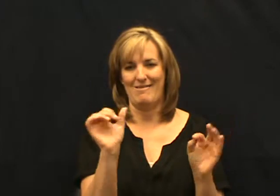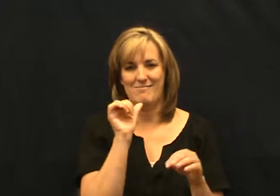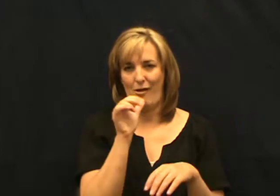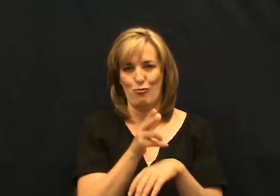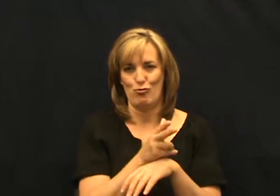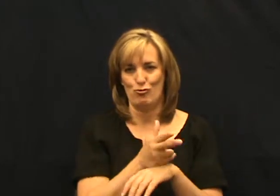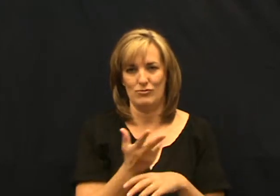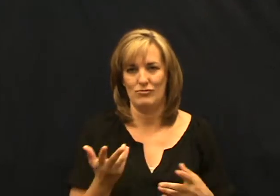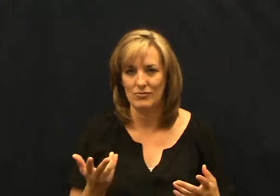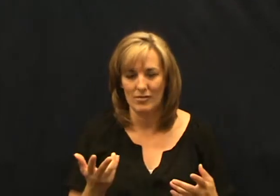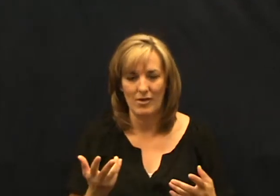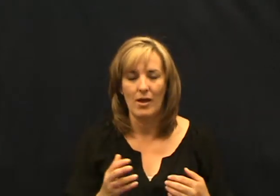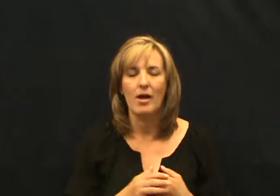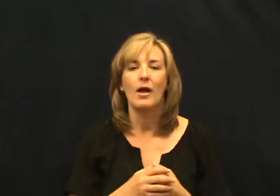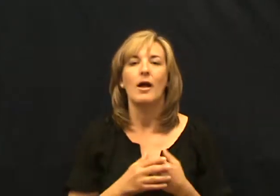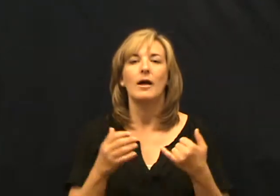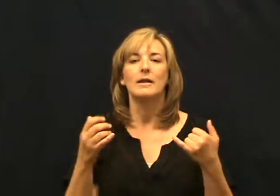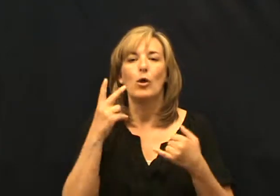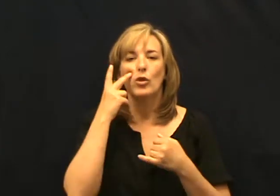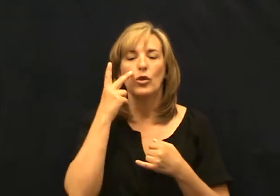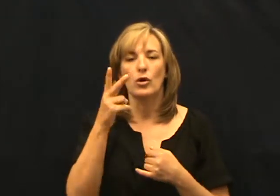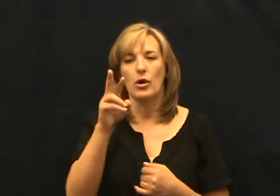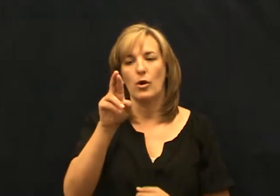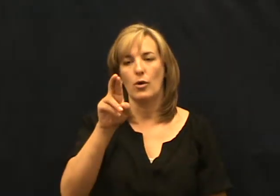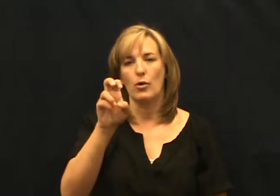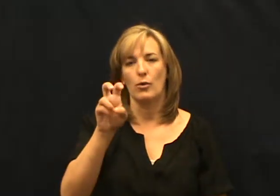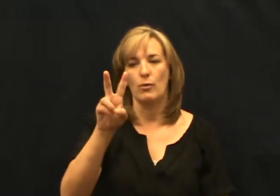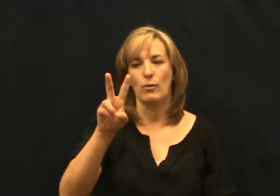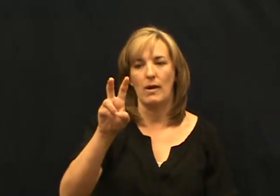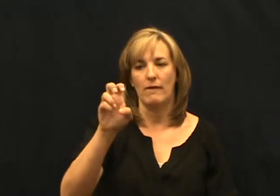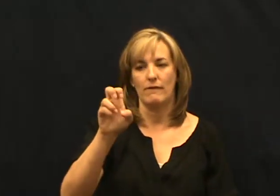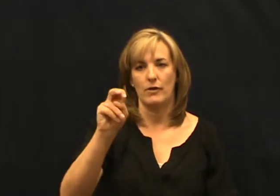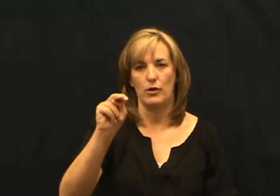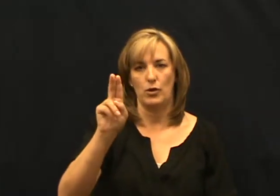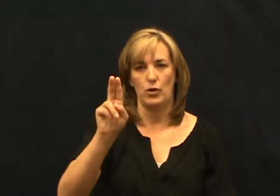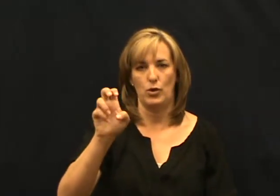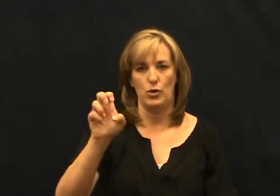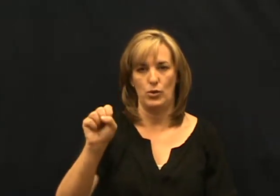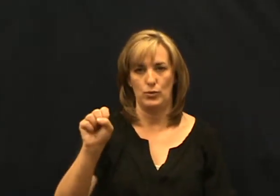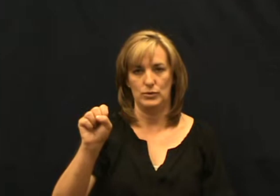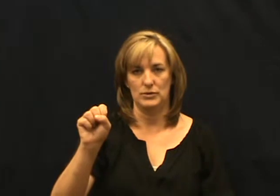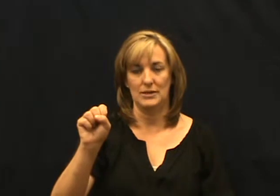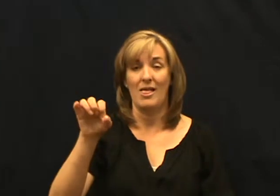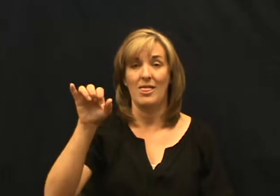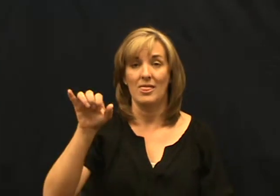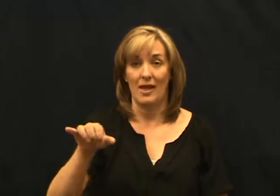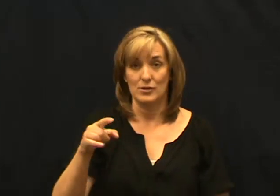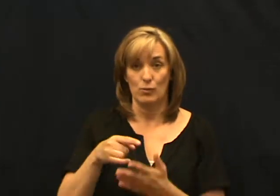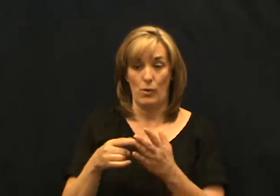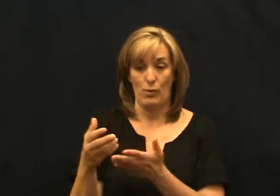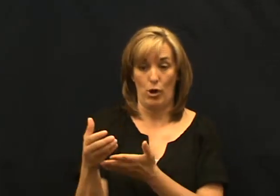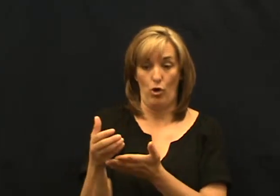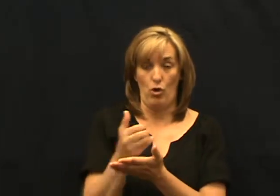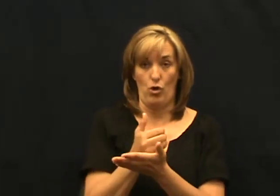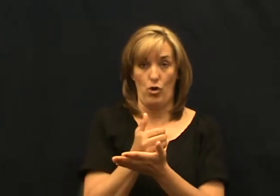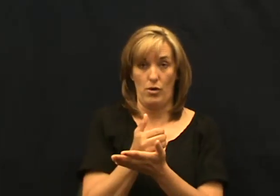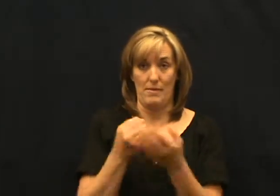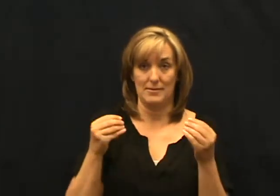case, revenues are those things that we earn by selling our product or a service. Now remember, when we earn